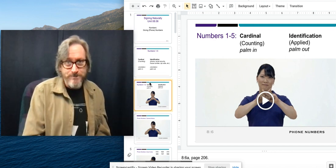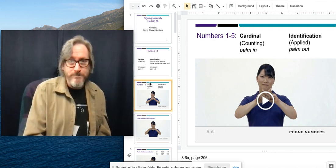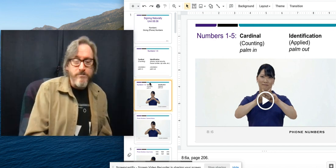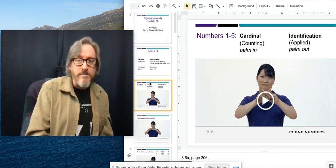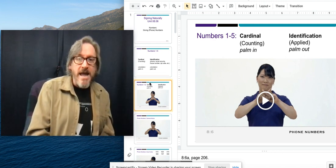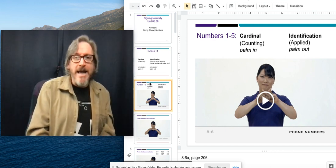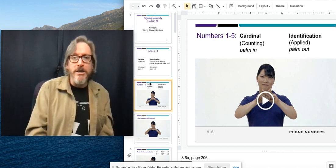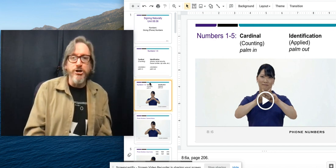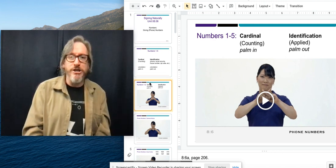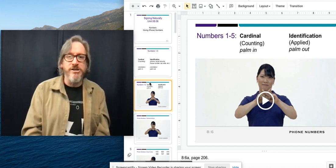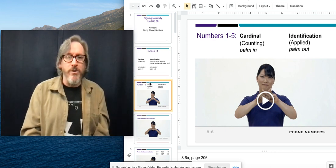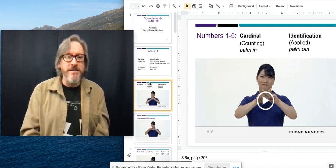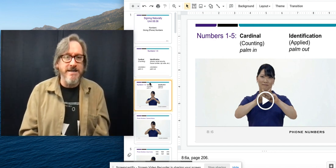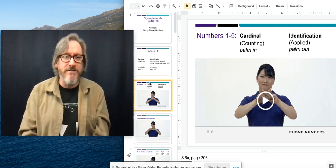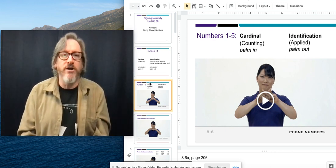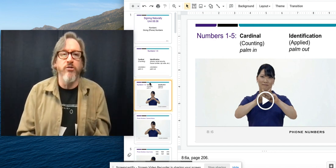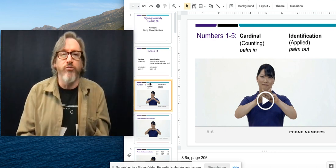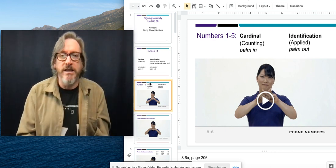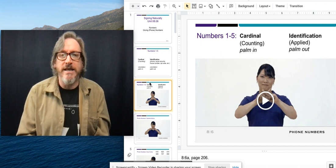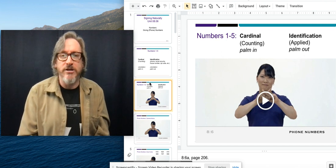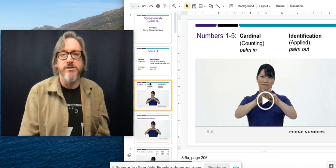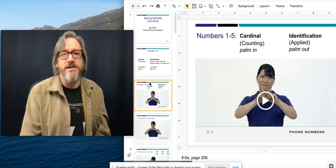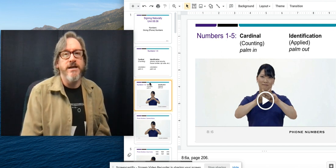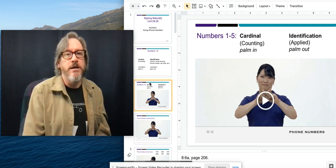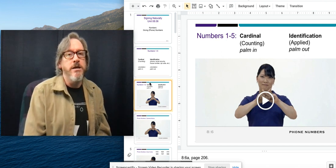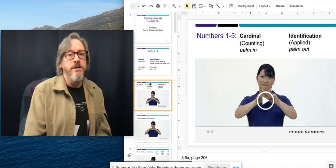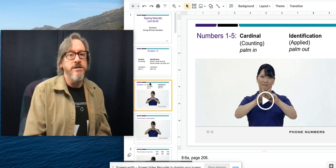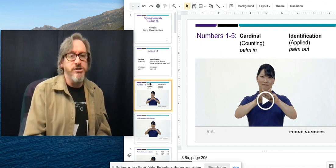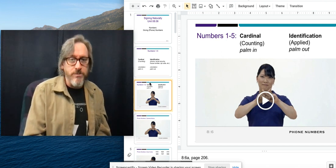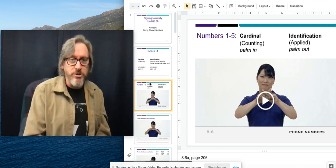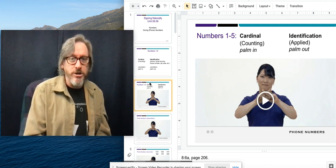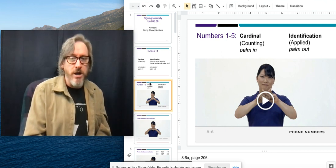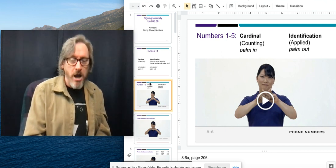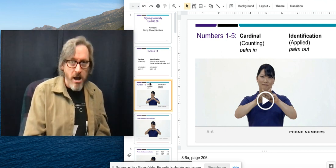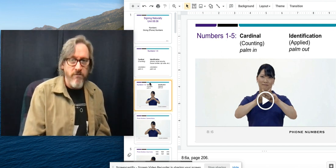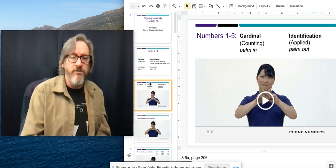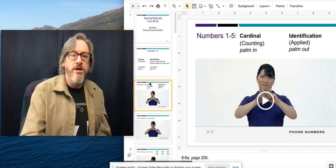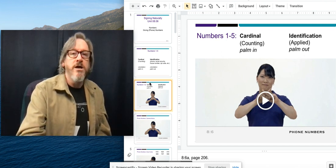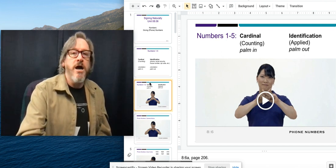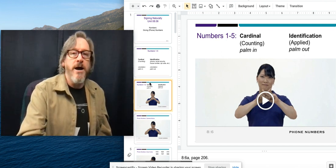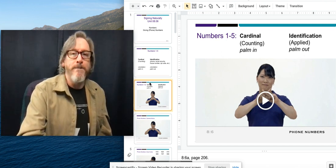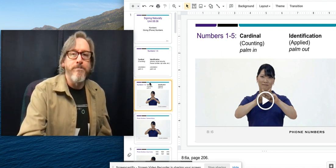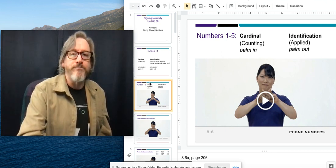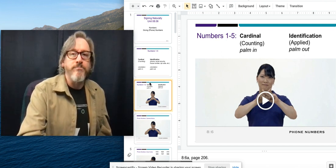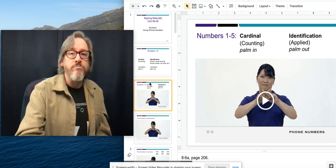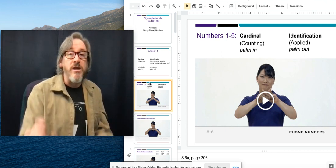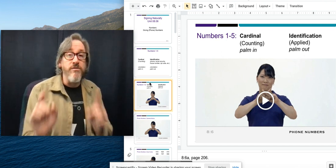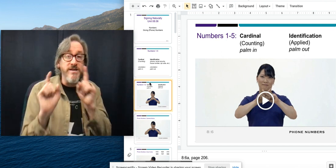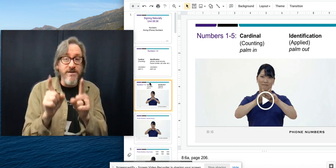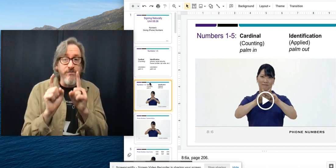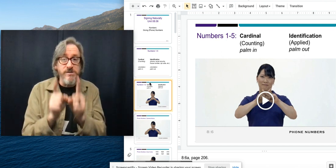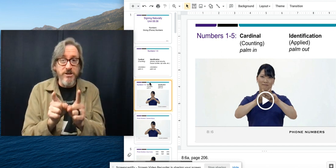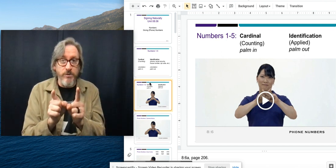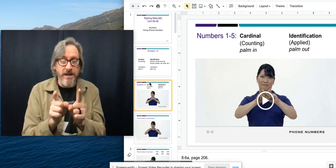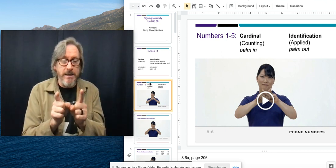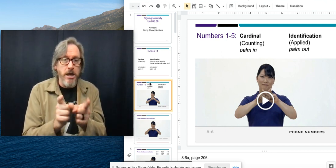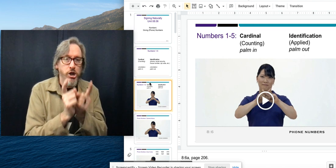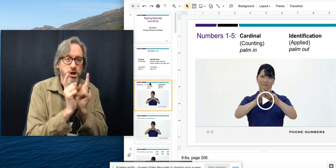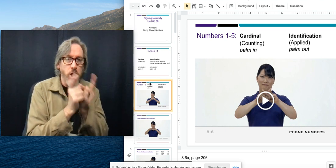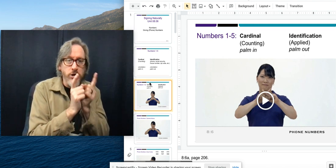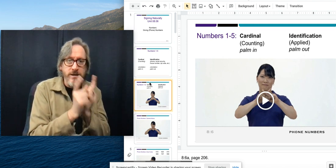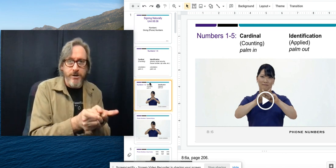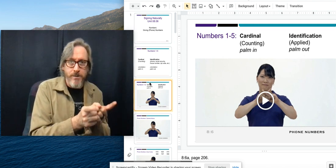numbers, and she's going to give a really interesting description of the difference